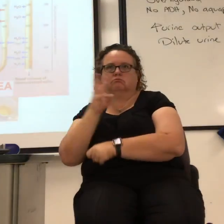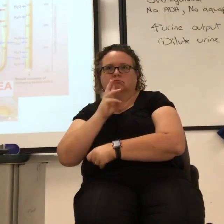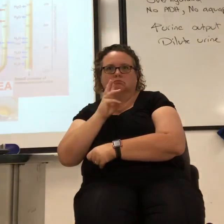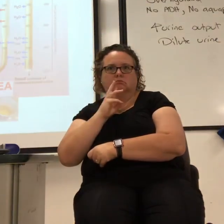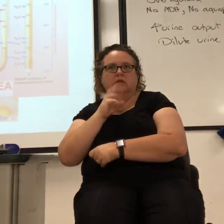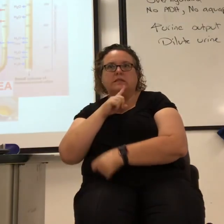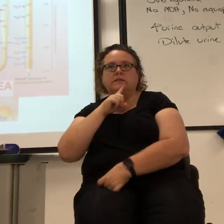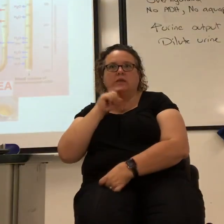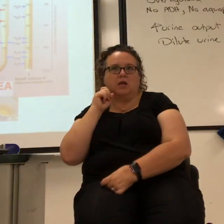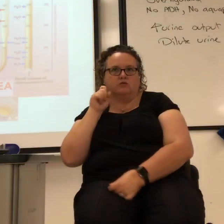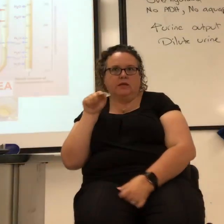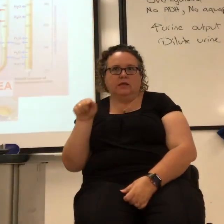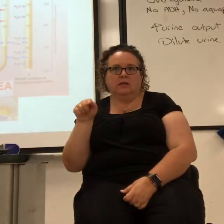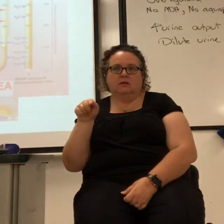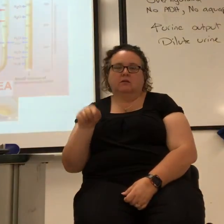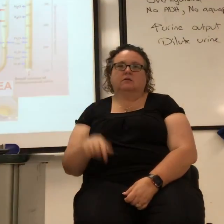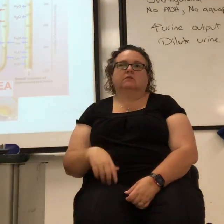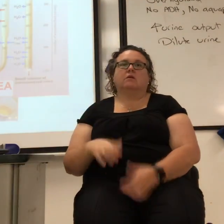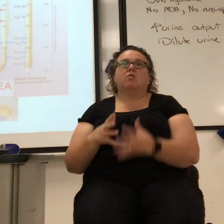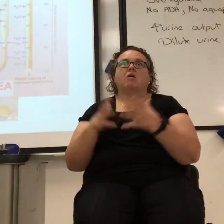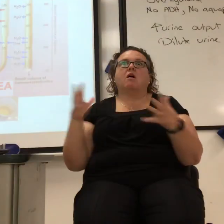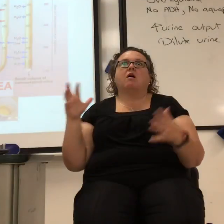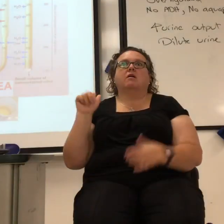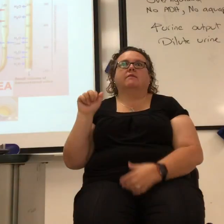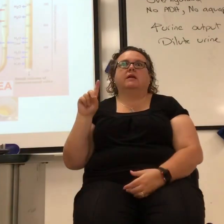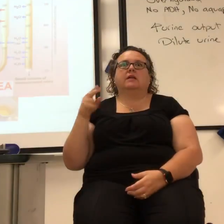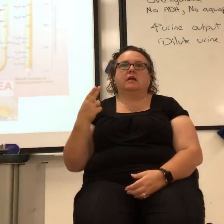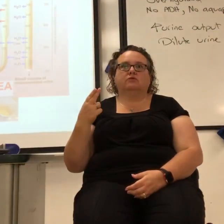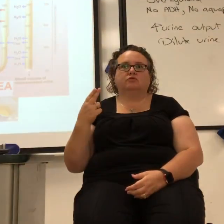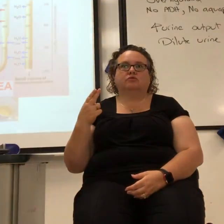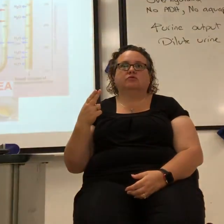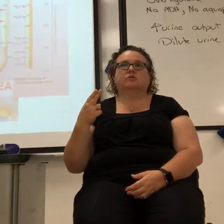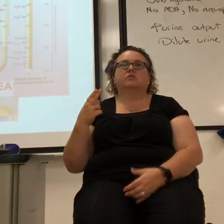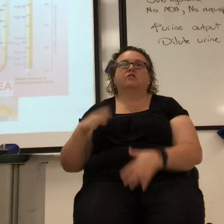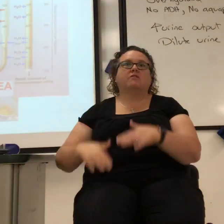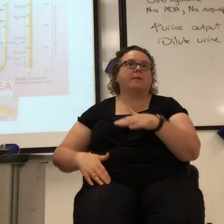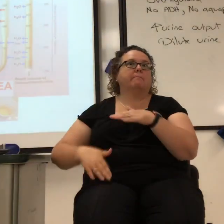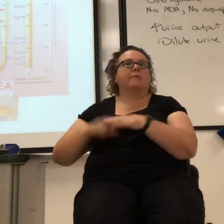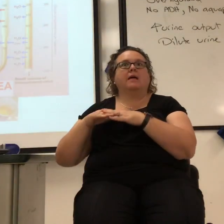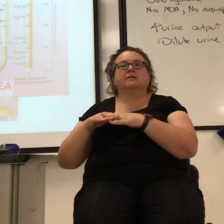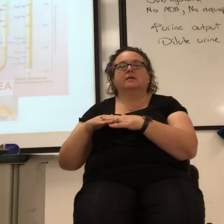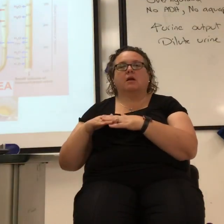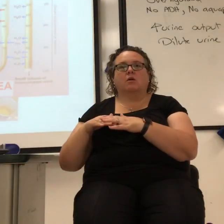You have lots of ADH. You max out the aquaporins.